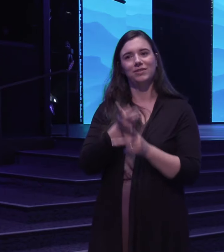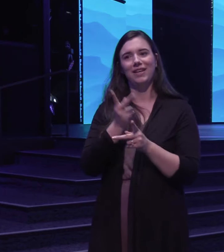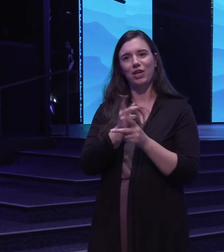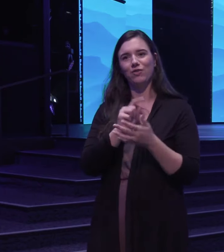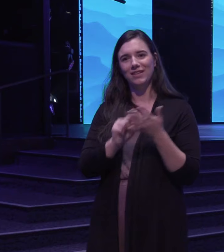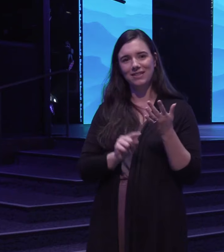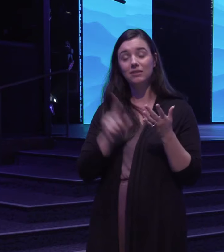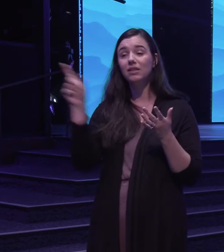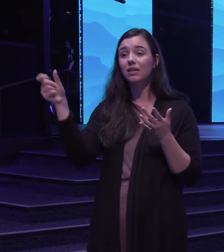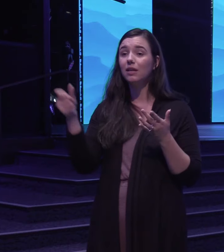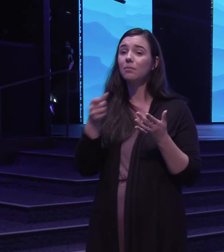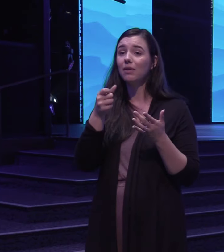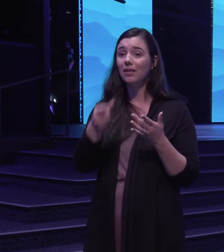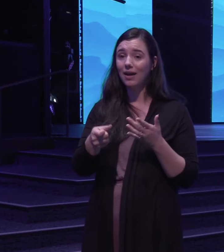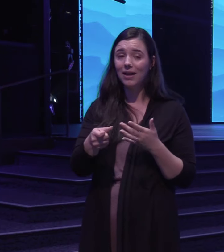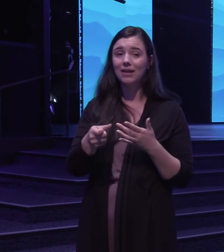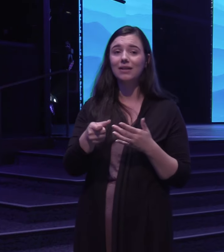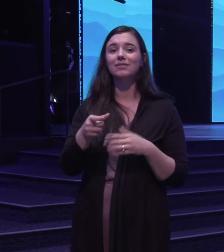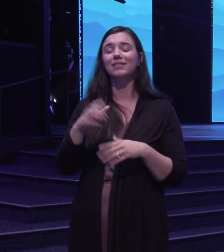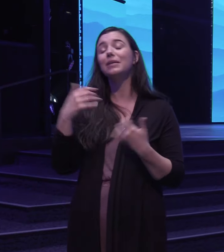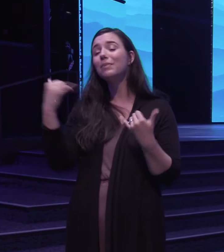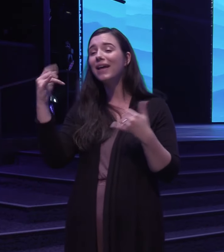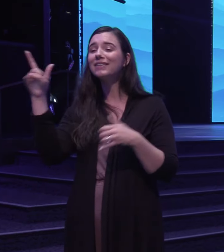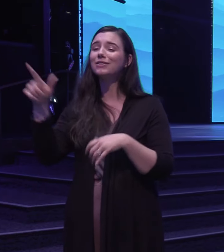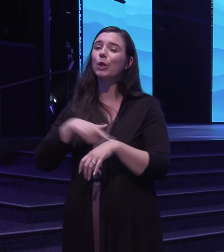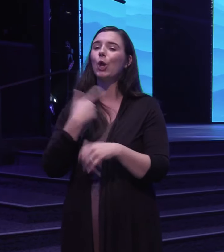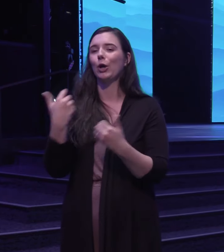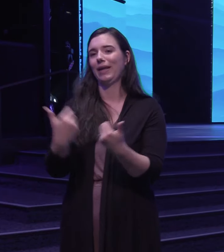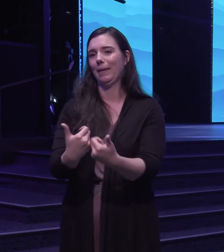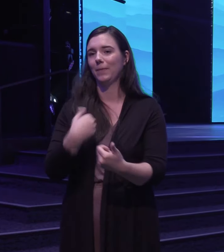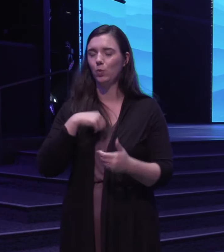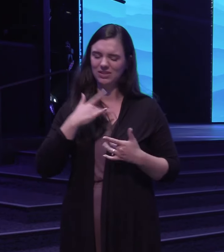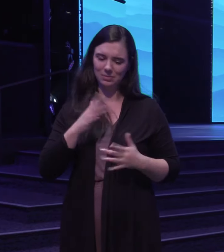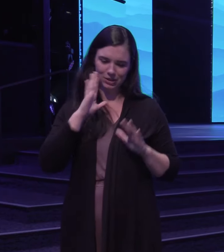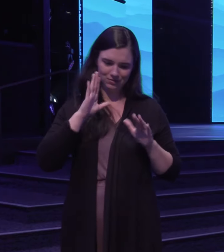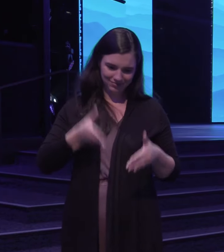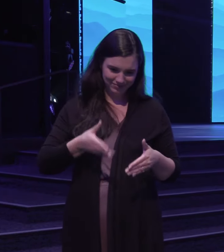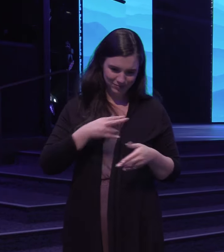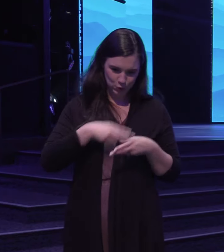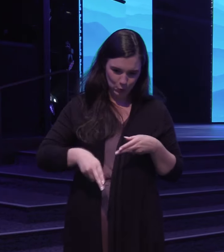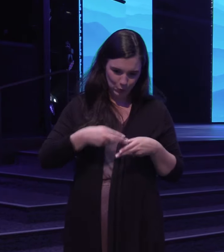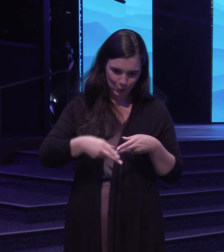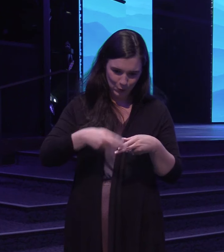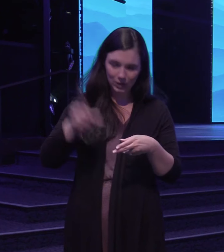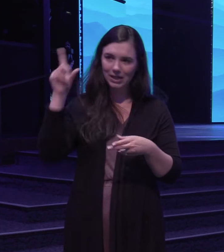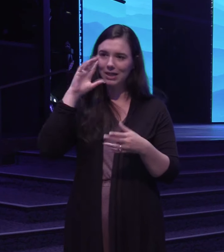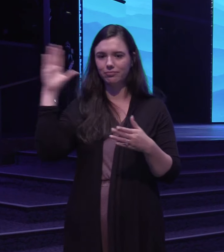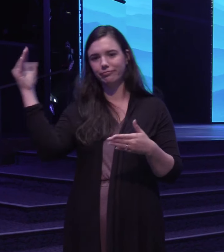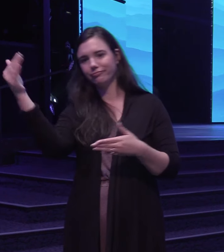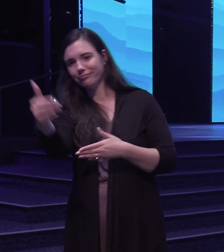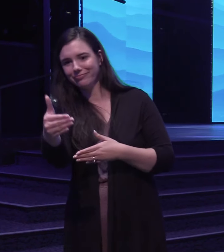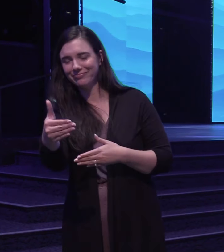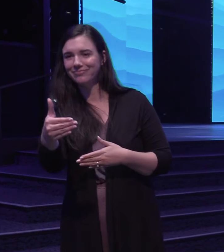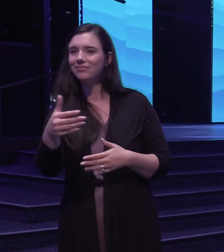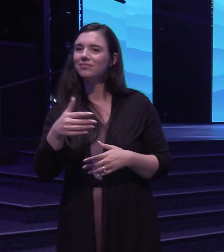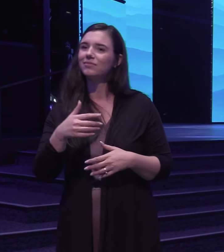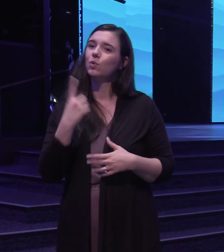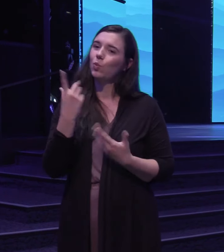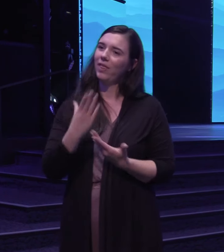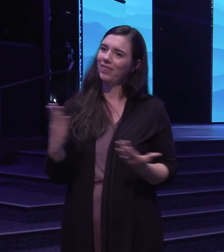these things. He plays the long game. We always play the short game. But one of the things